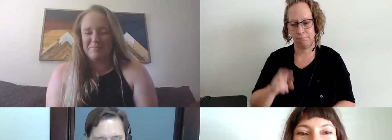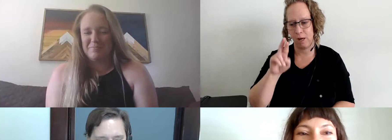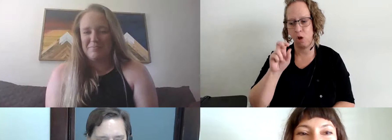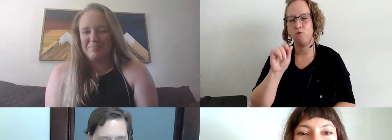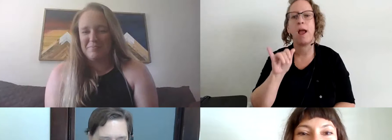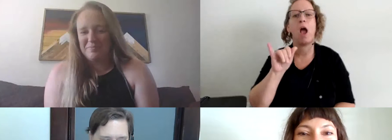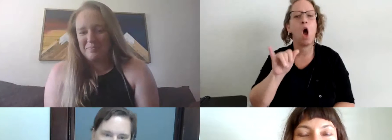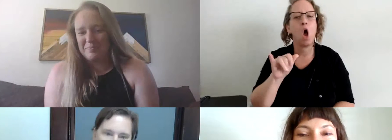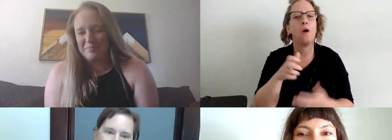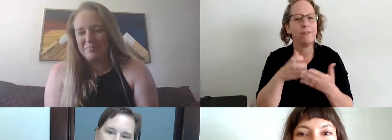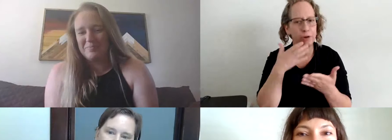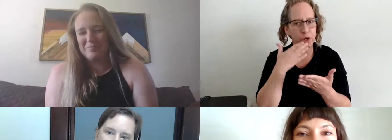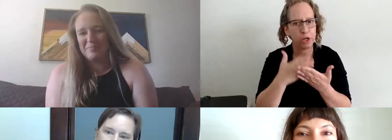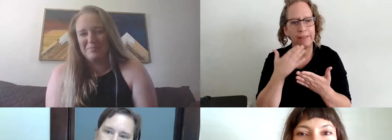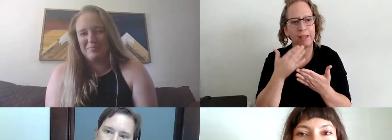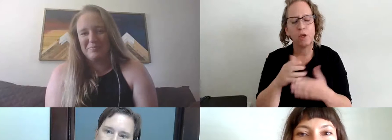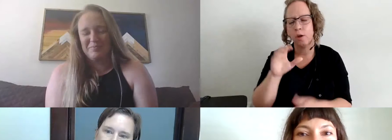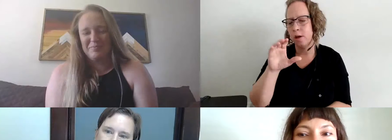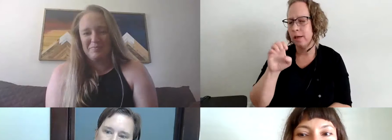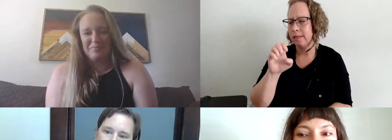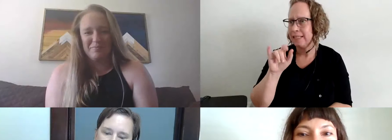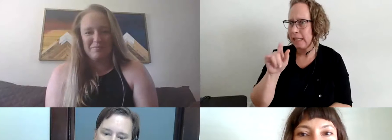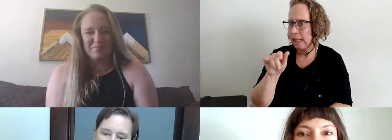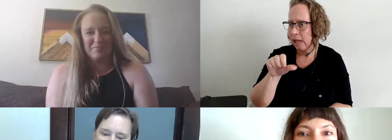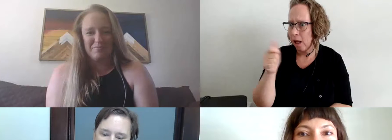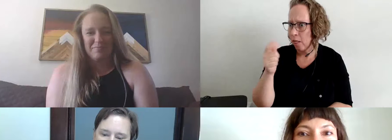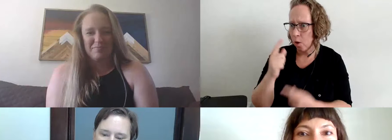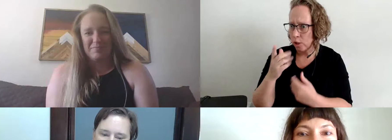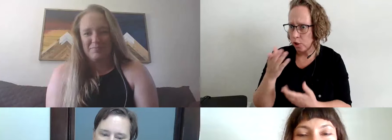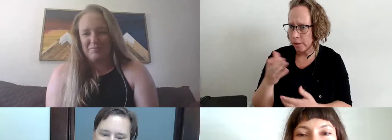Very good, thank you. Cecily, any other questions coming in?